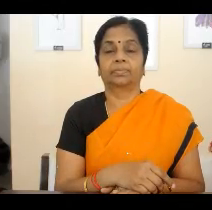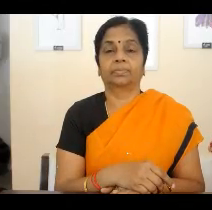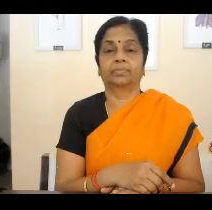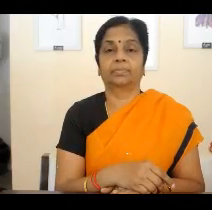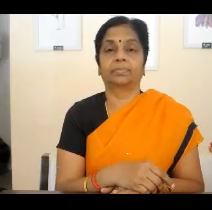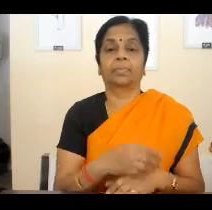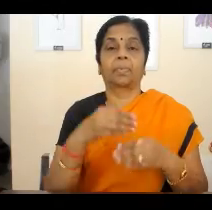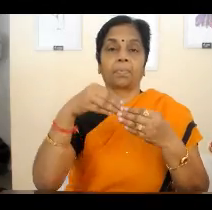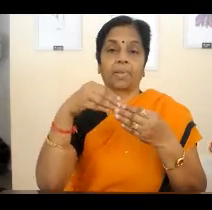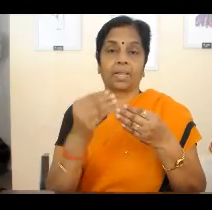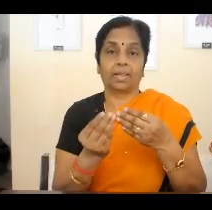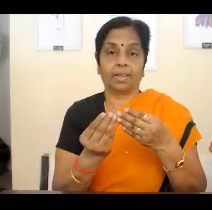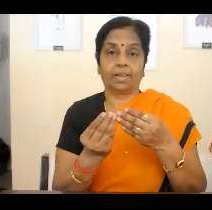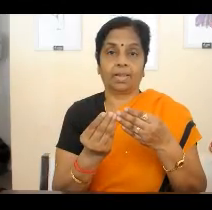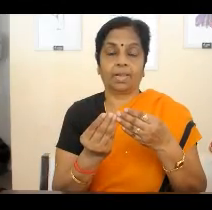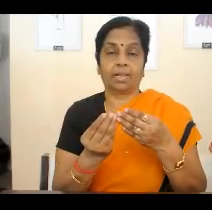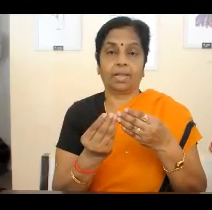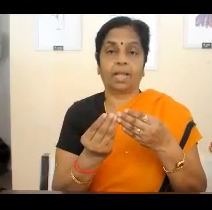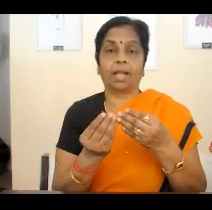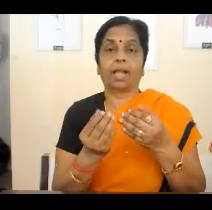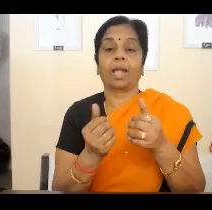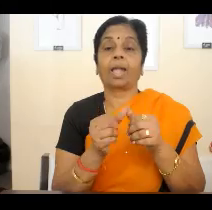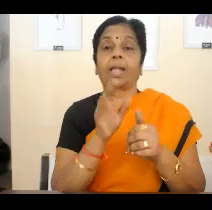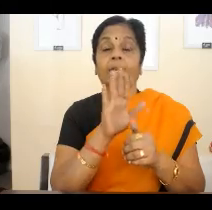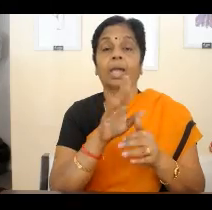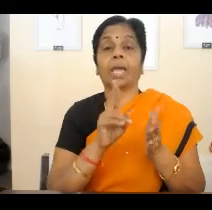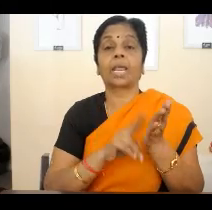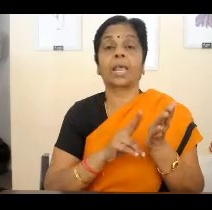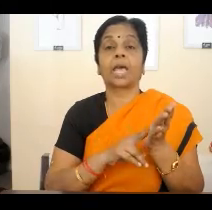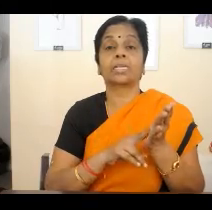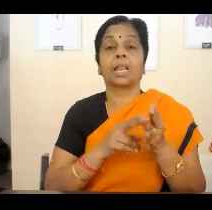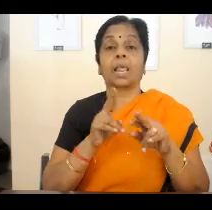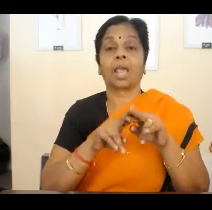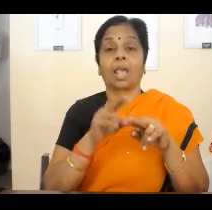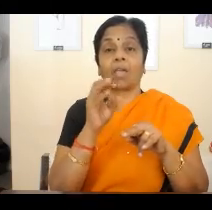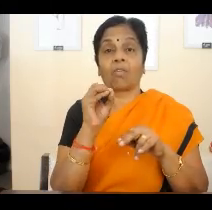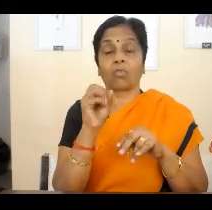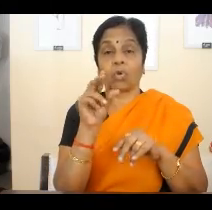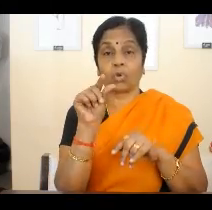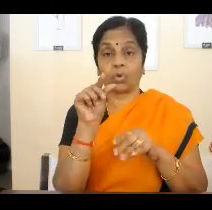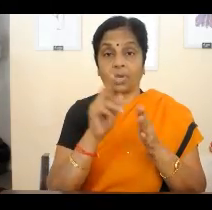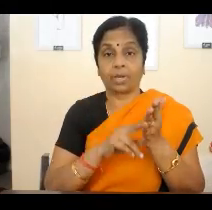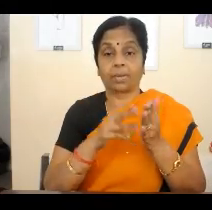The bill has a national fund for persons with disabilities.